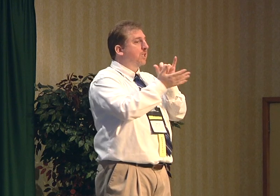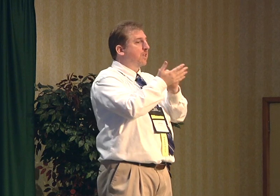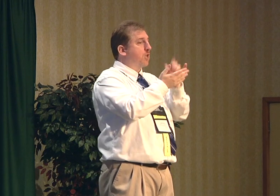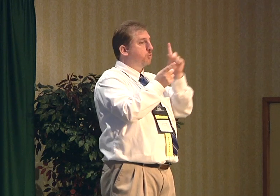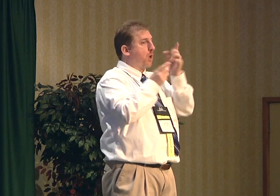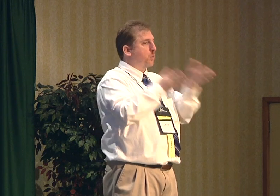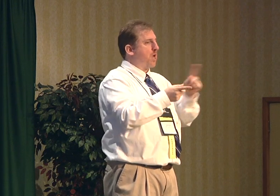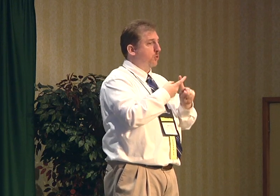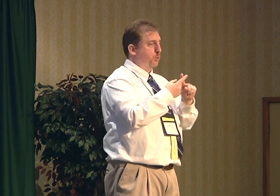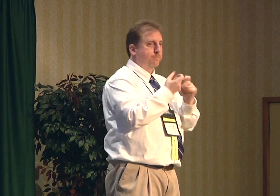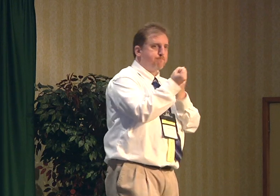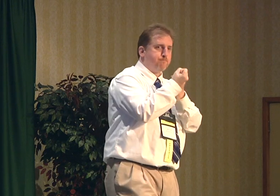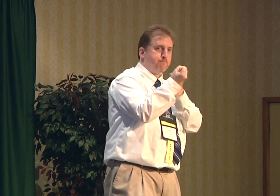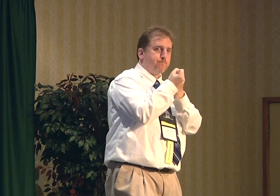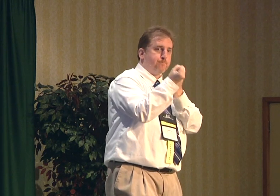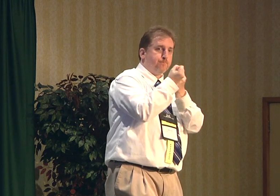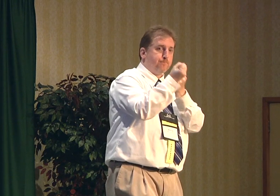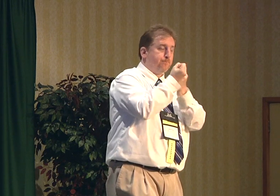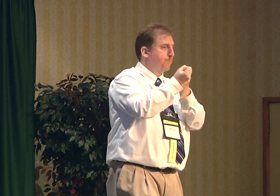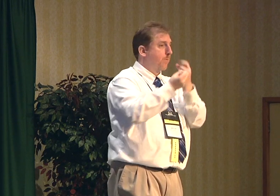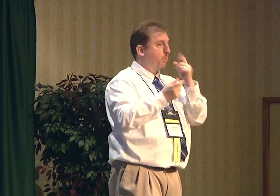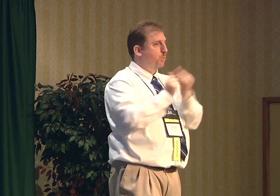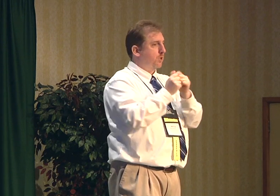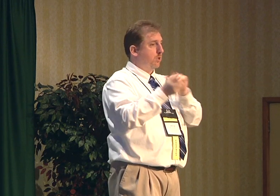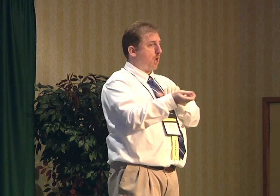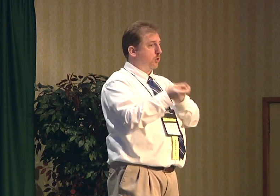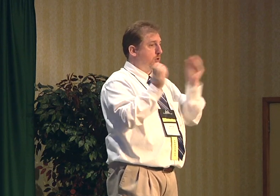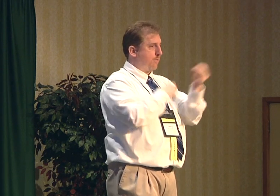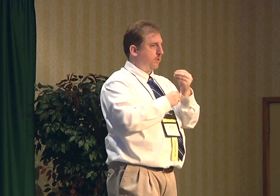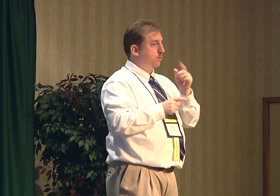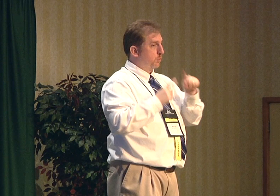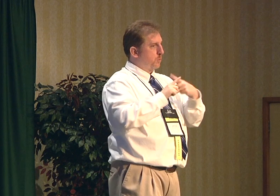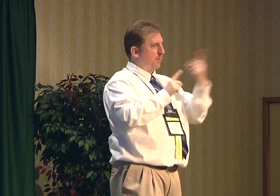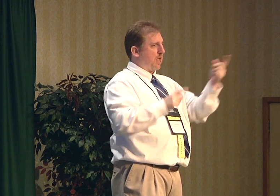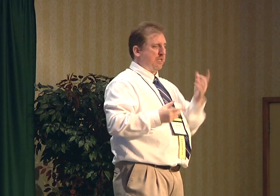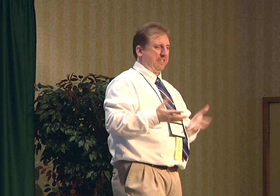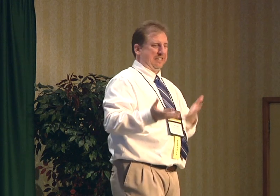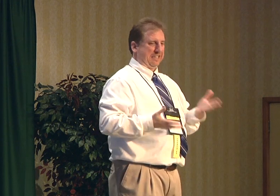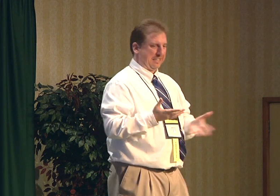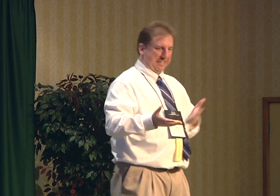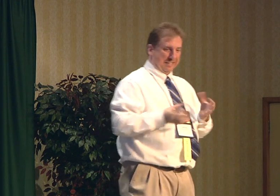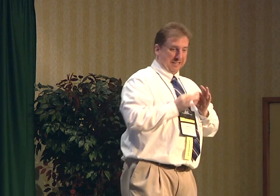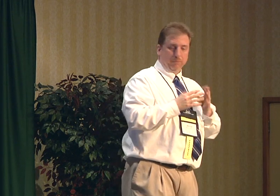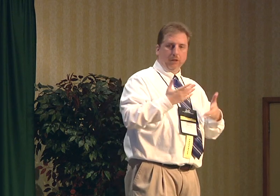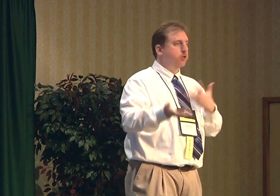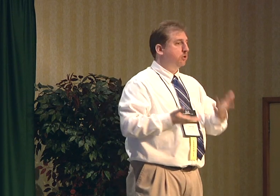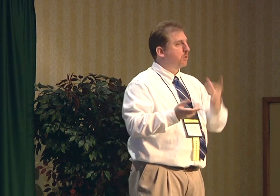to understand what you're saying. And that's one way that you can advocate for yourself at the doctor's office. If they're